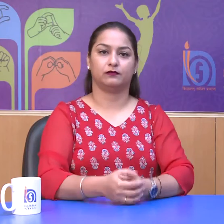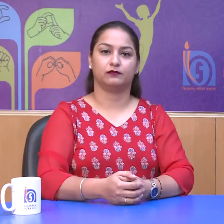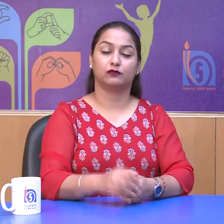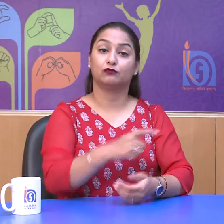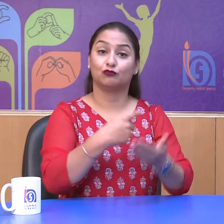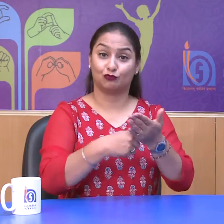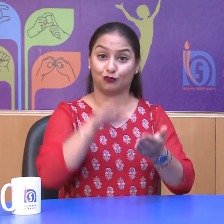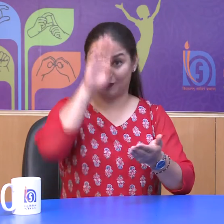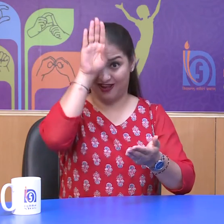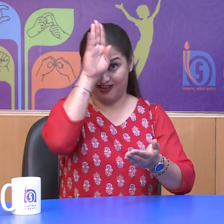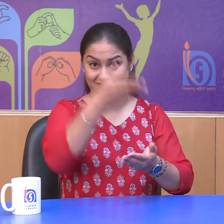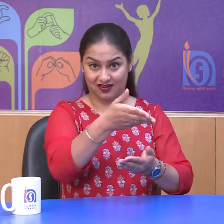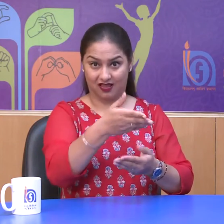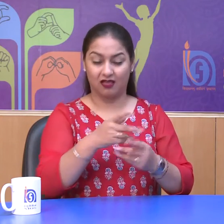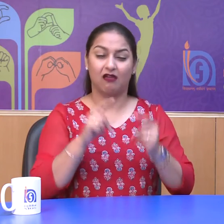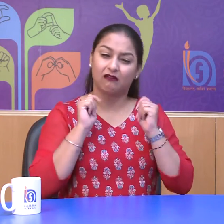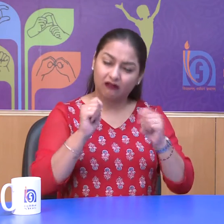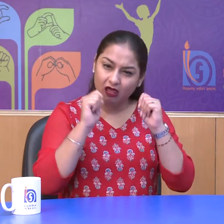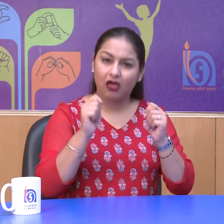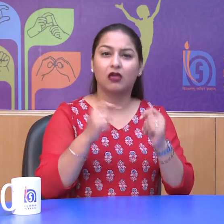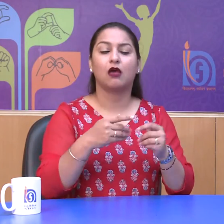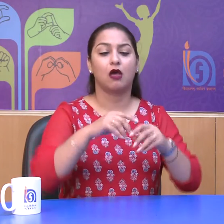rulers tried to introduce reforms.